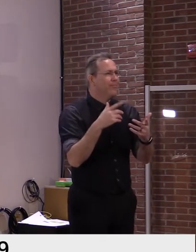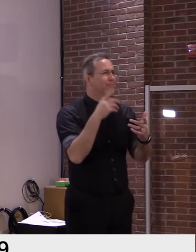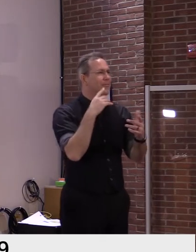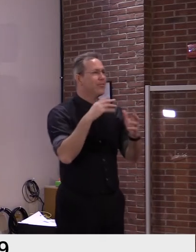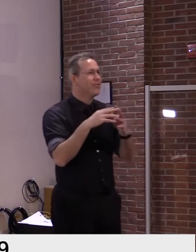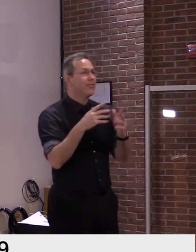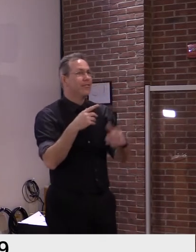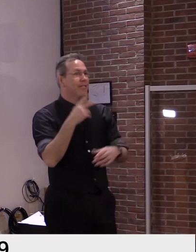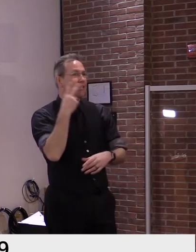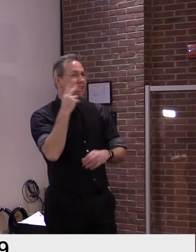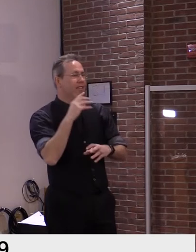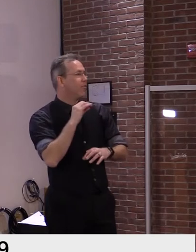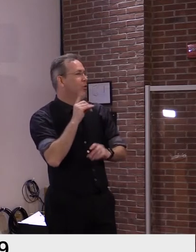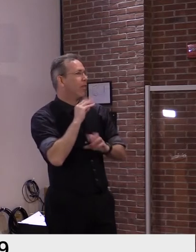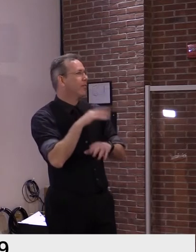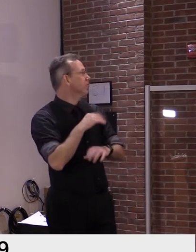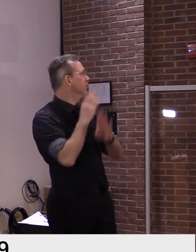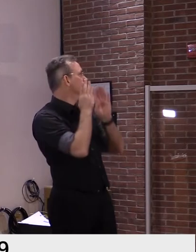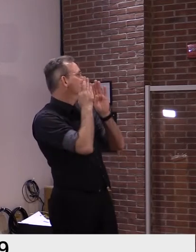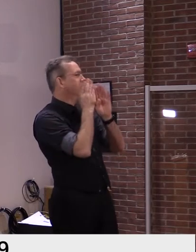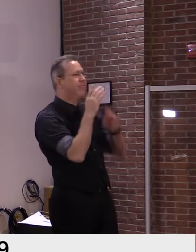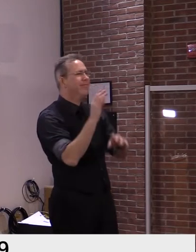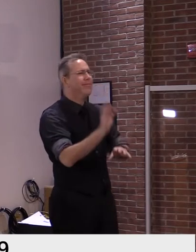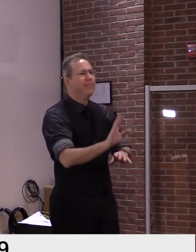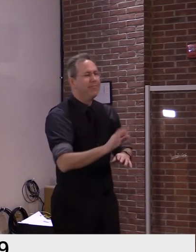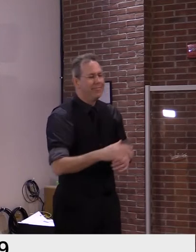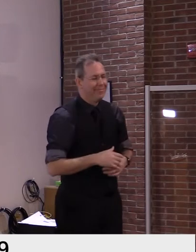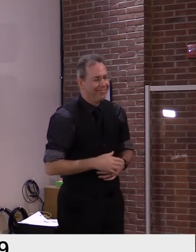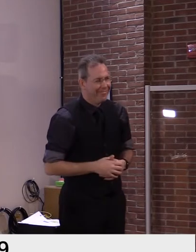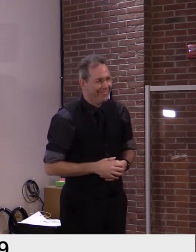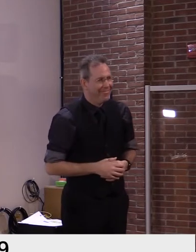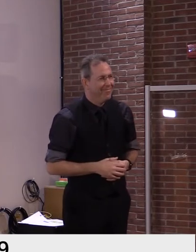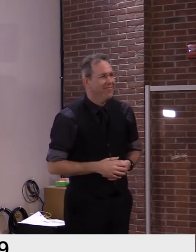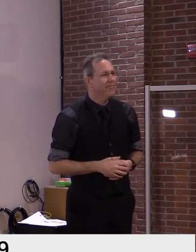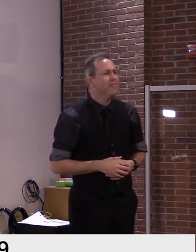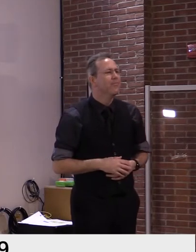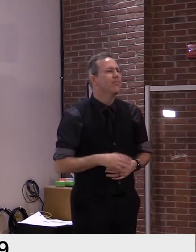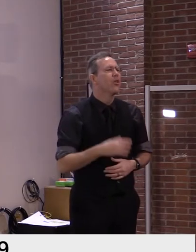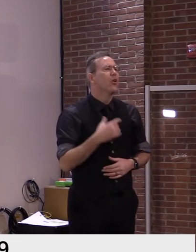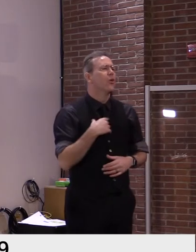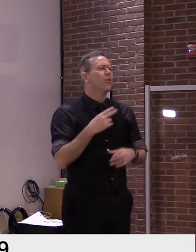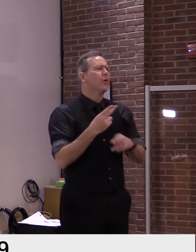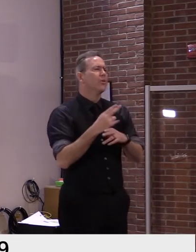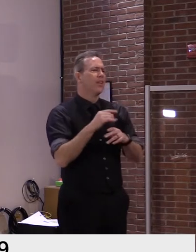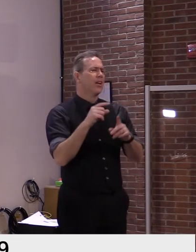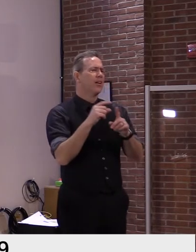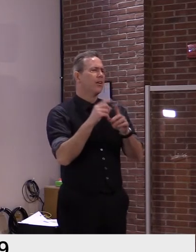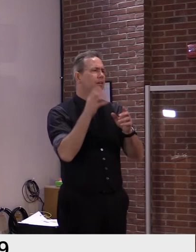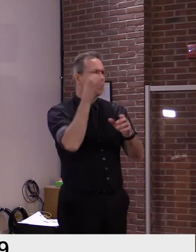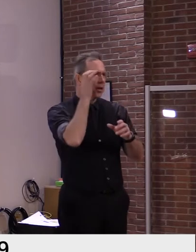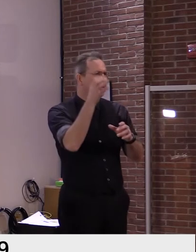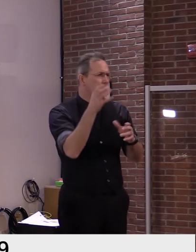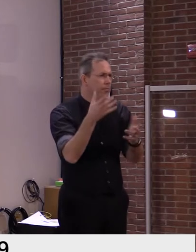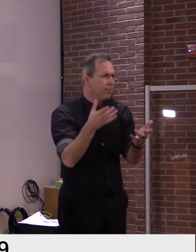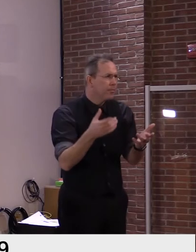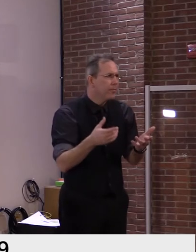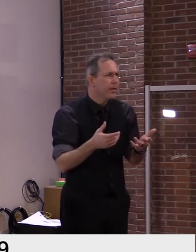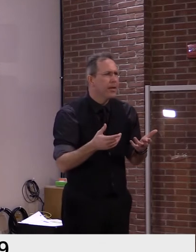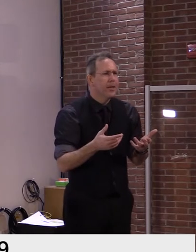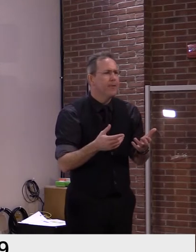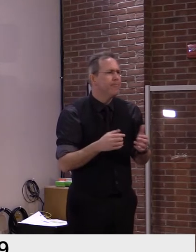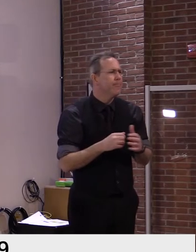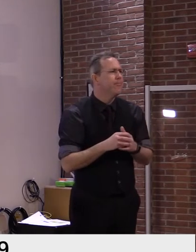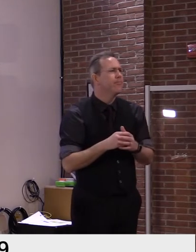through the first couple of weeks that we have in storage. We'll probably use anything that we can recapture from the long-term